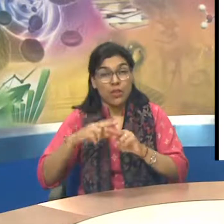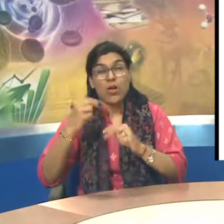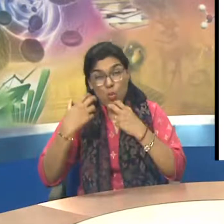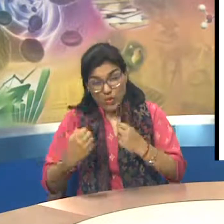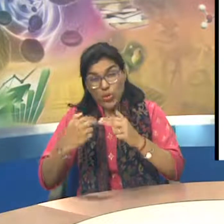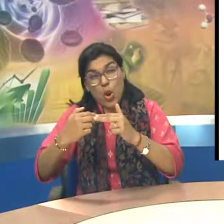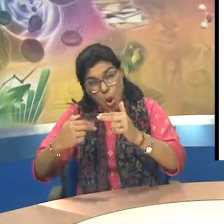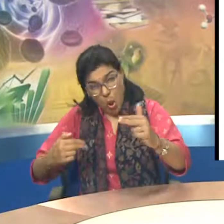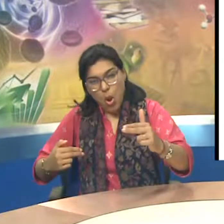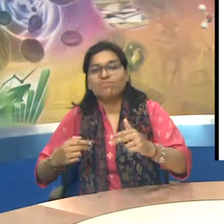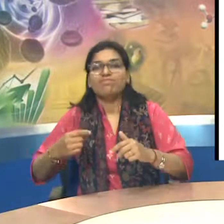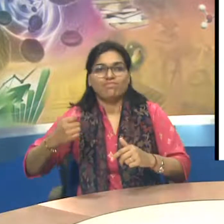messages